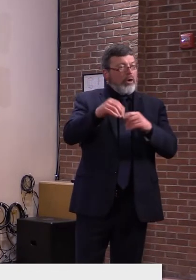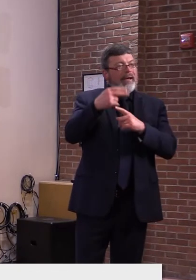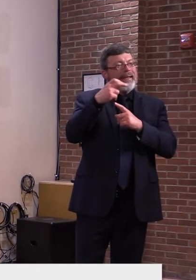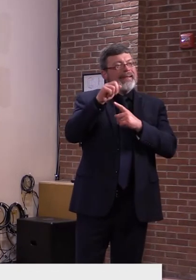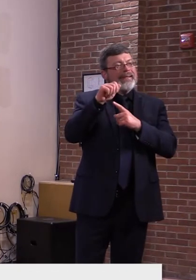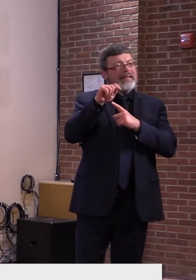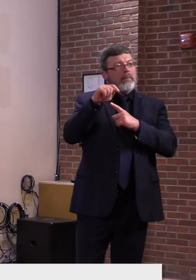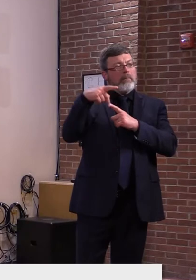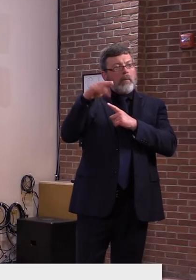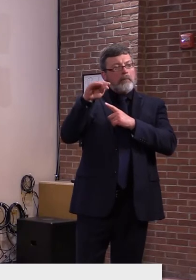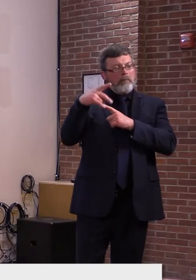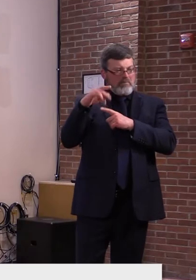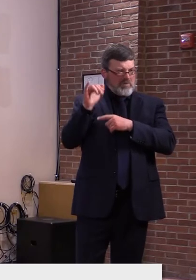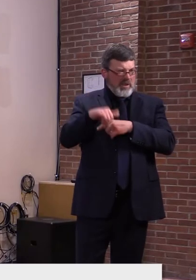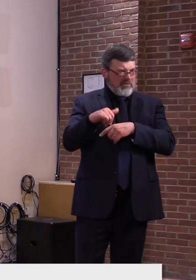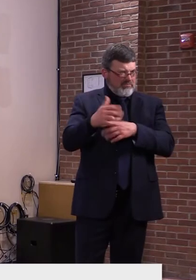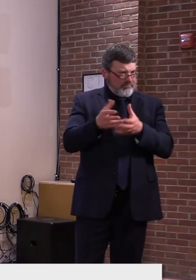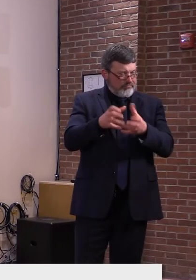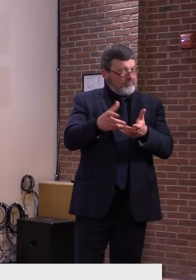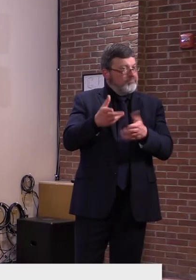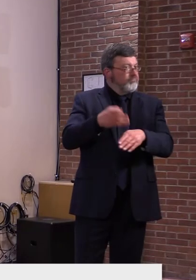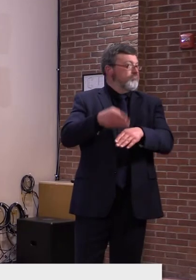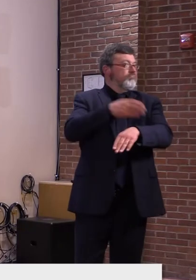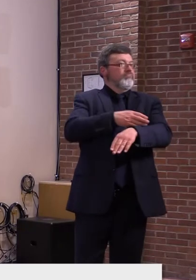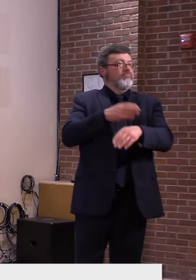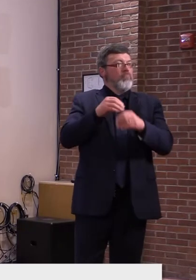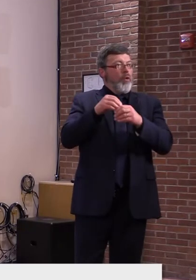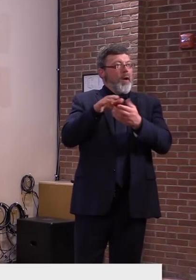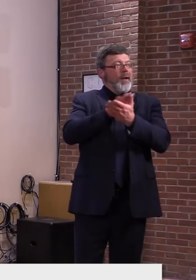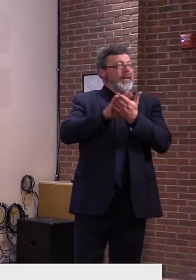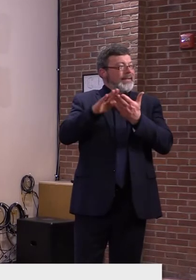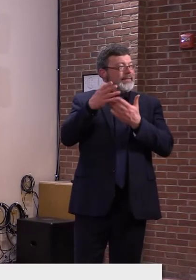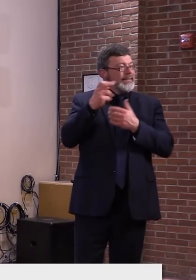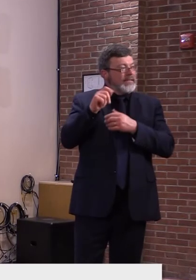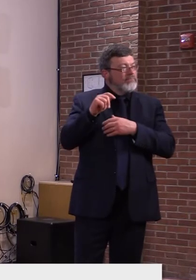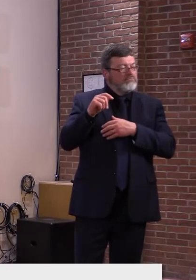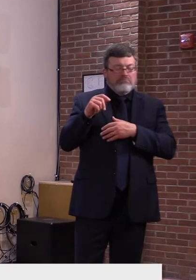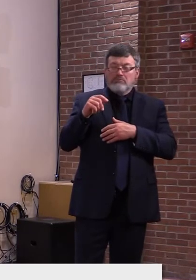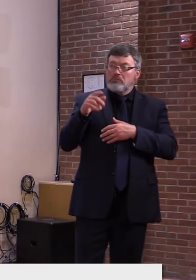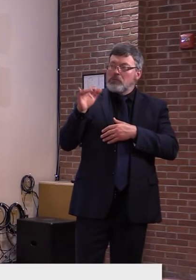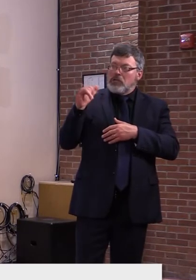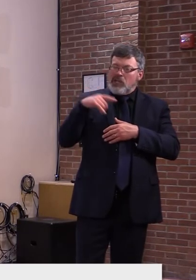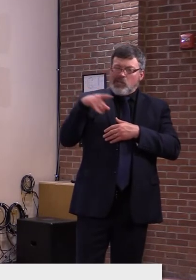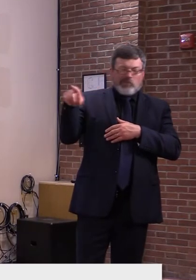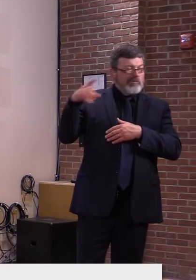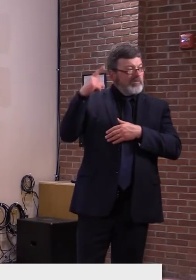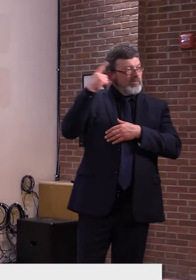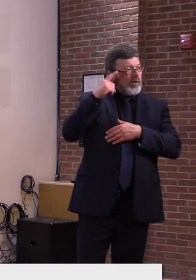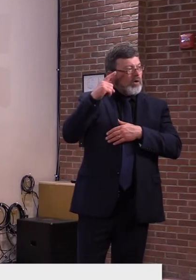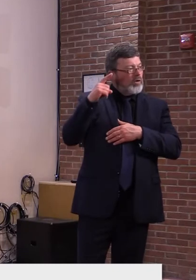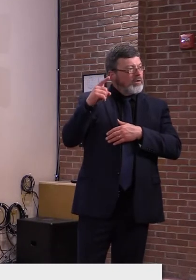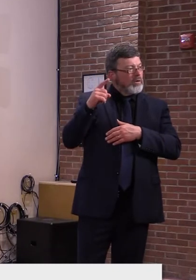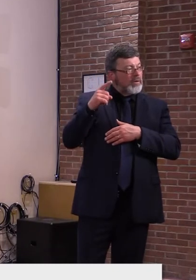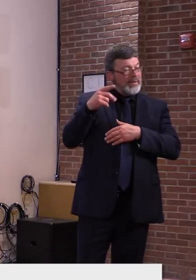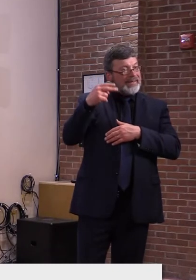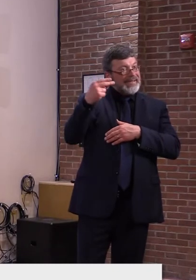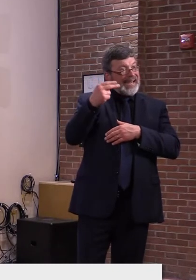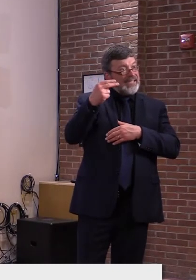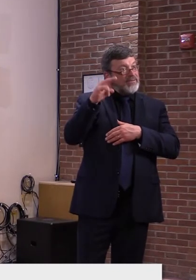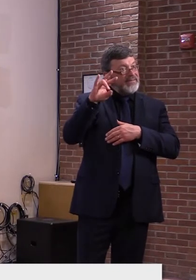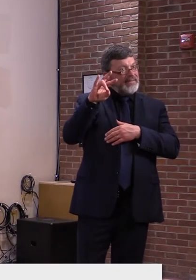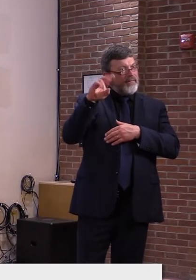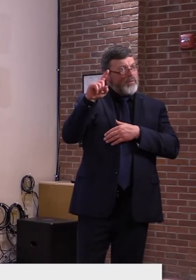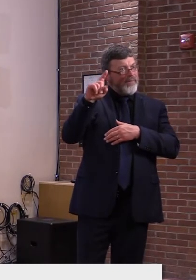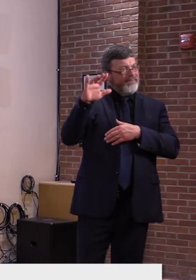that. Do you have, what are your concerns, if any, about H715, and are you prepared to